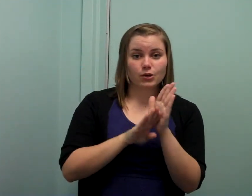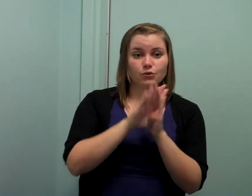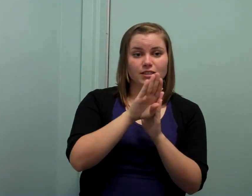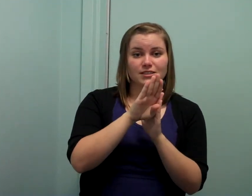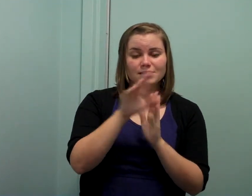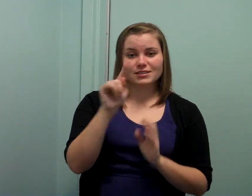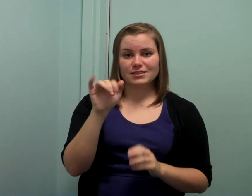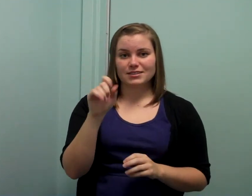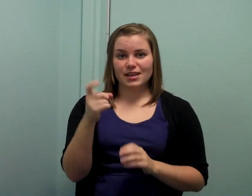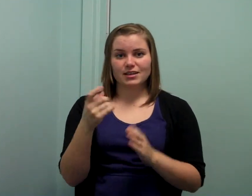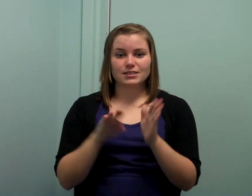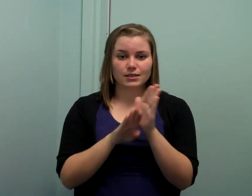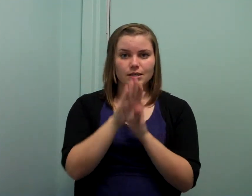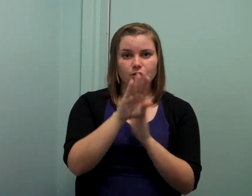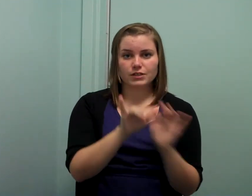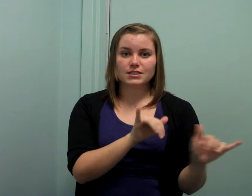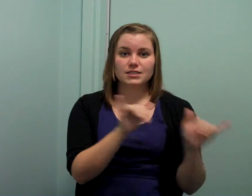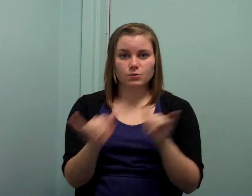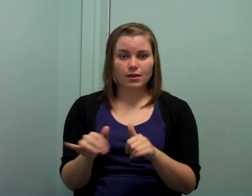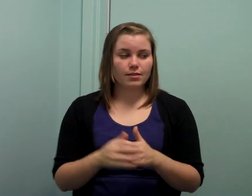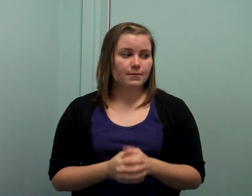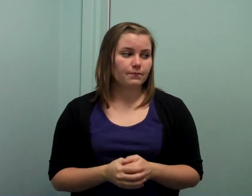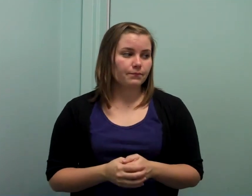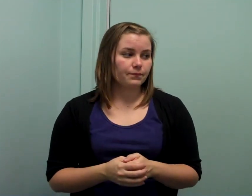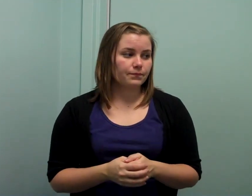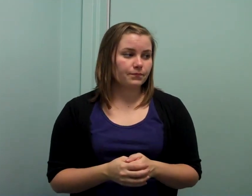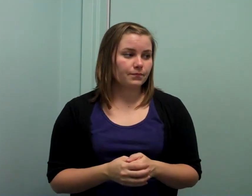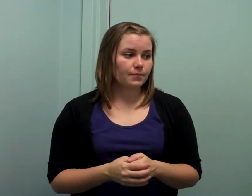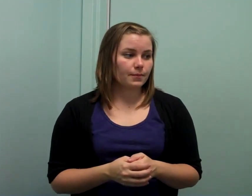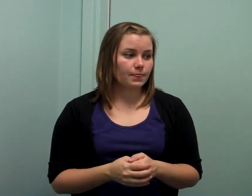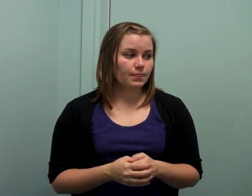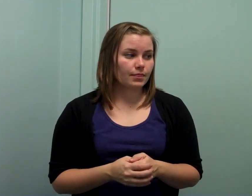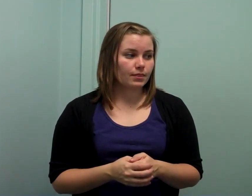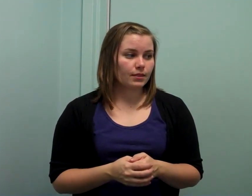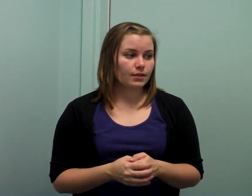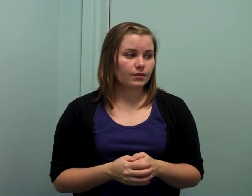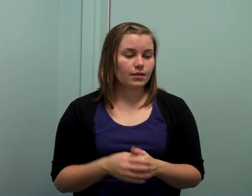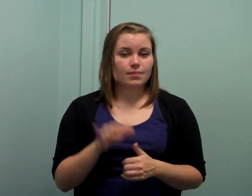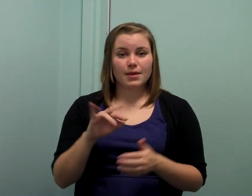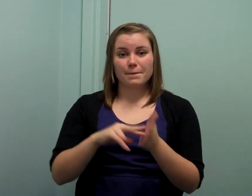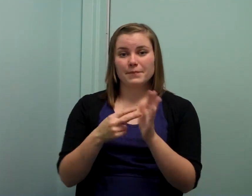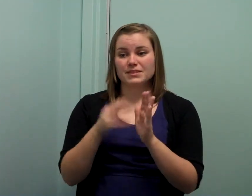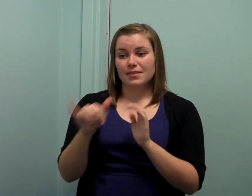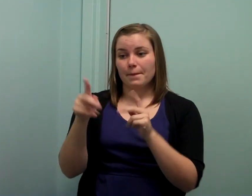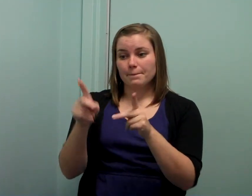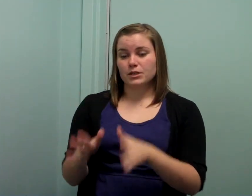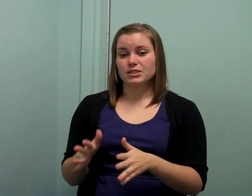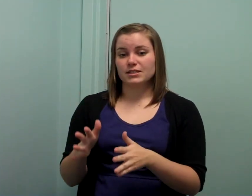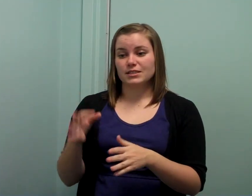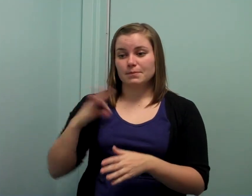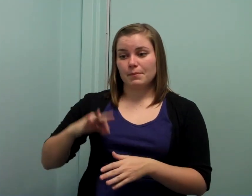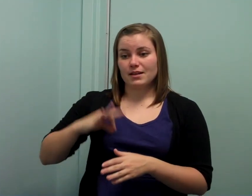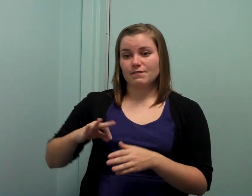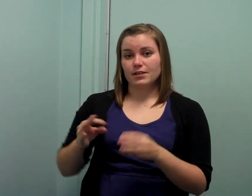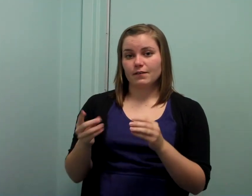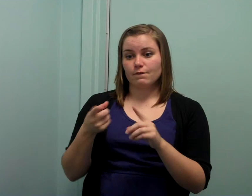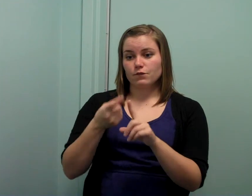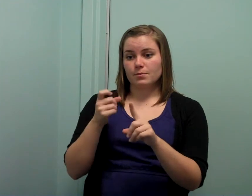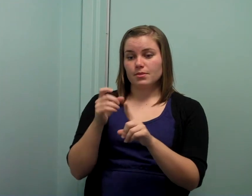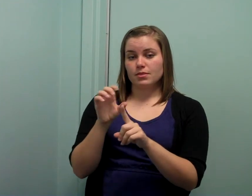might say, in recognition of the fact that that person is profiting from the culture or the society more than others. So they would have